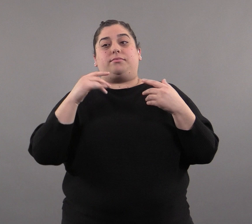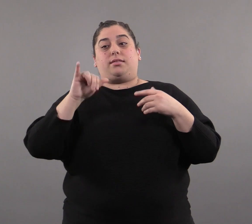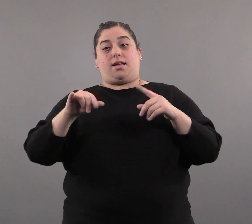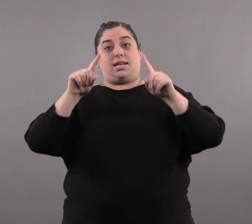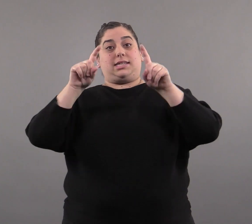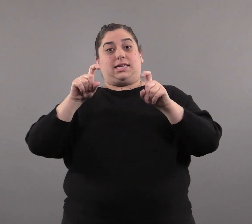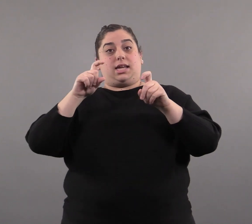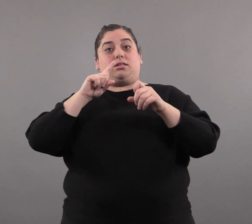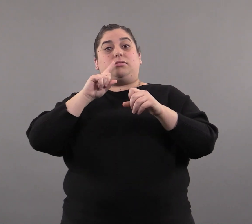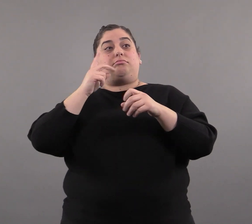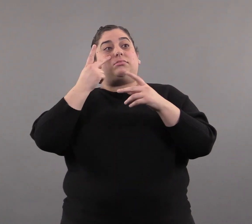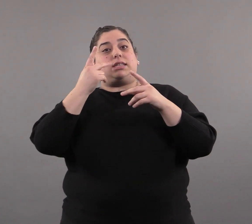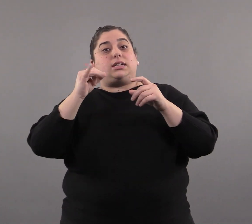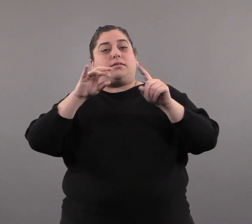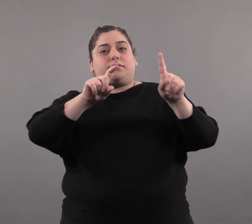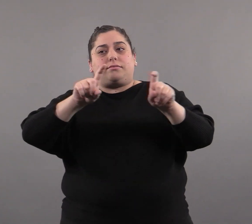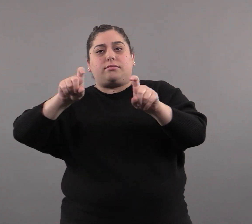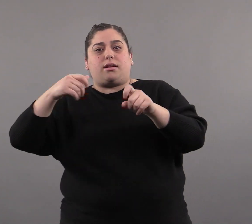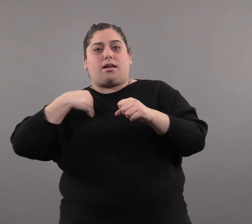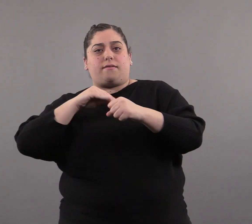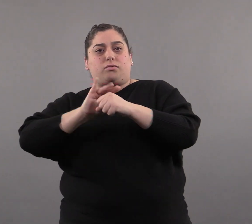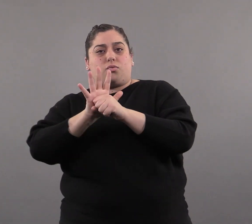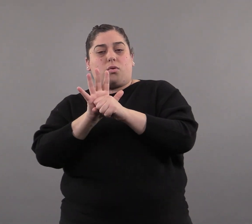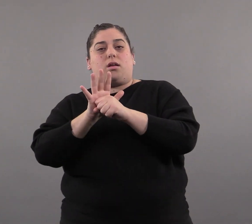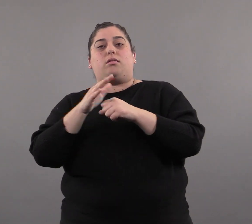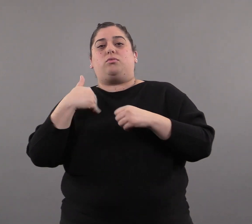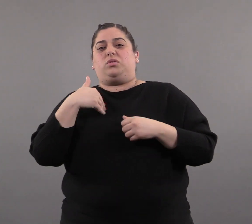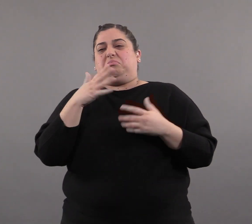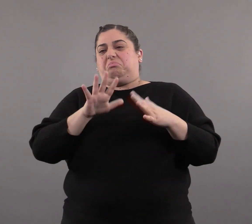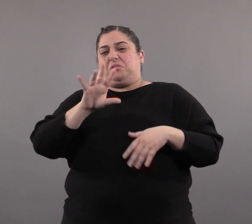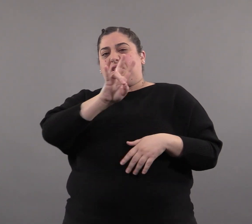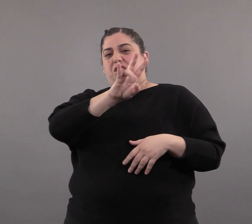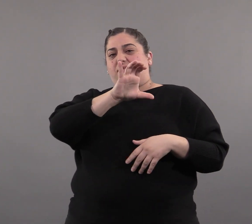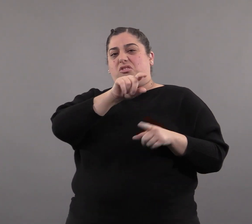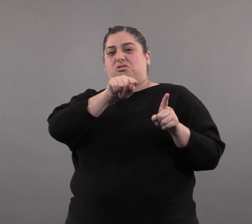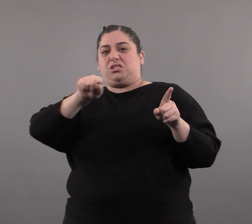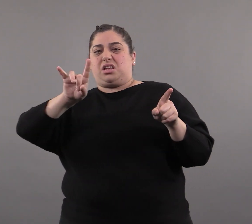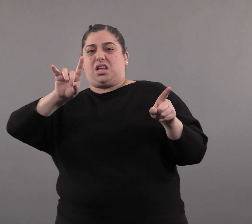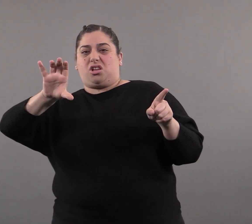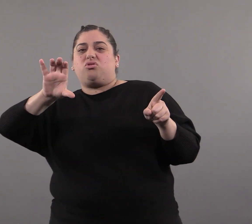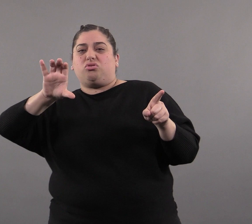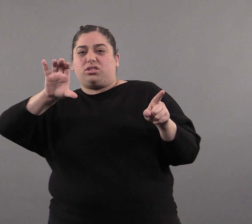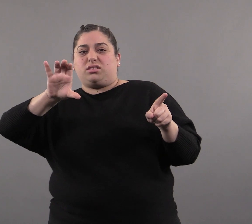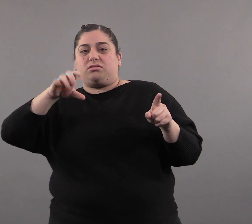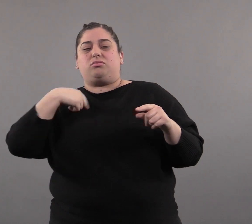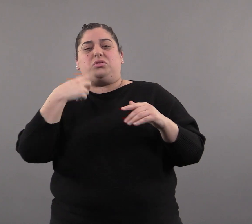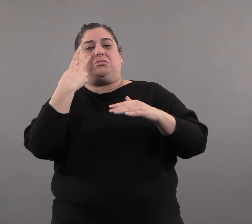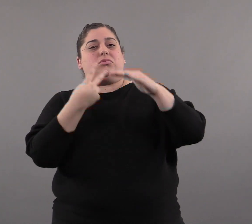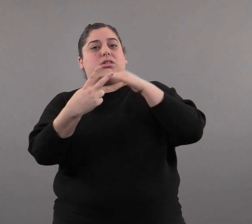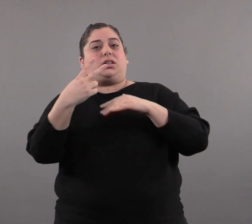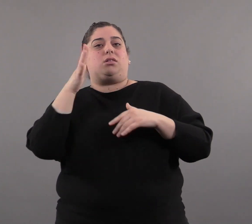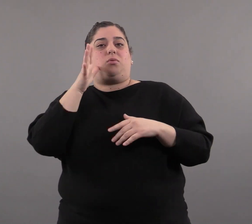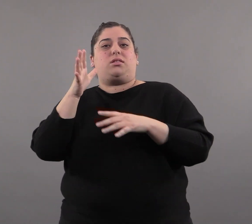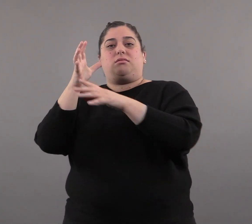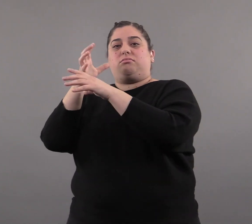tests for patients, and we're anticipating getting an additional 1,000 tests over the next week from